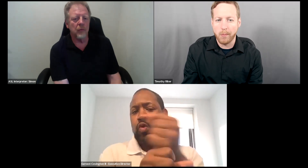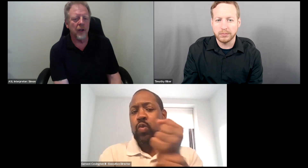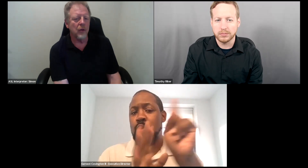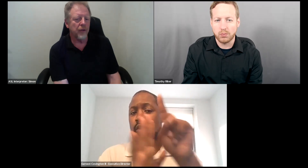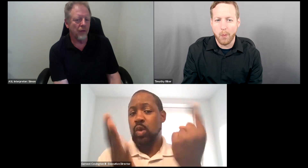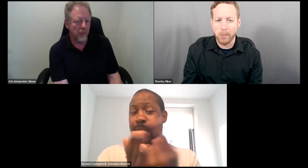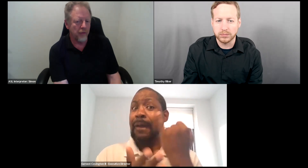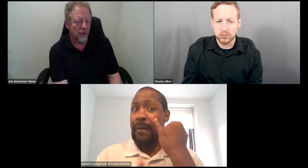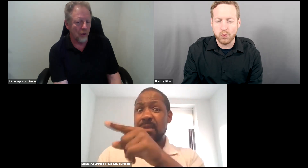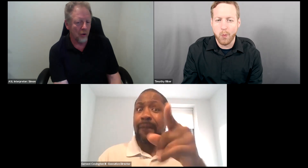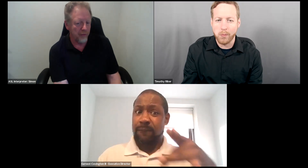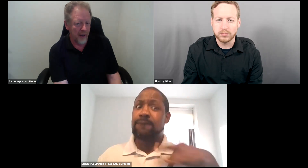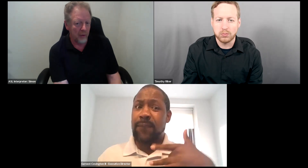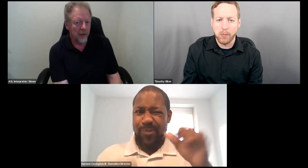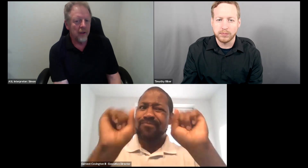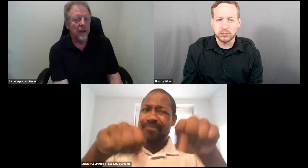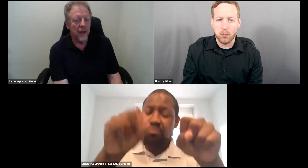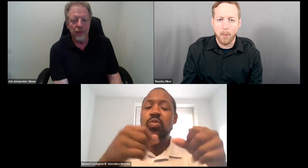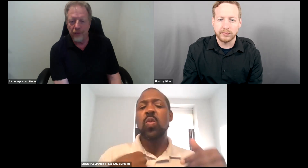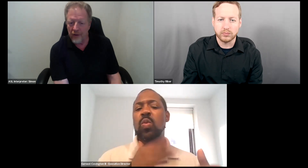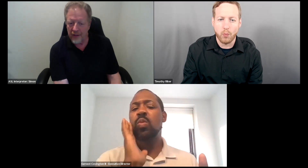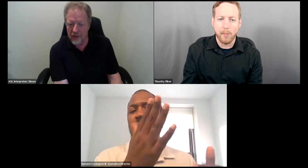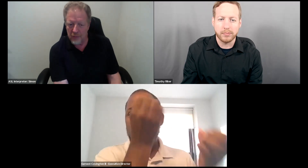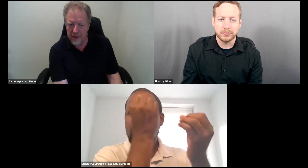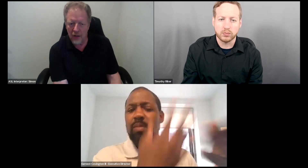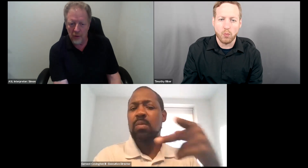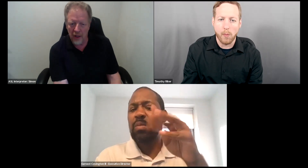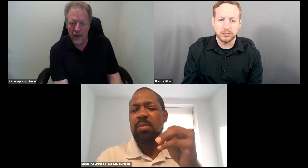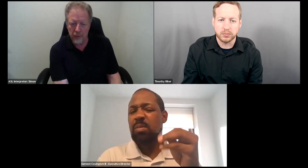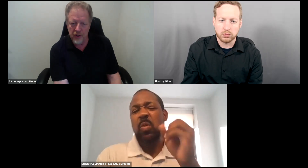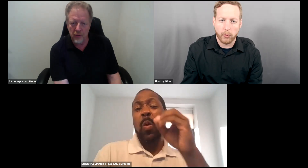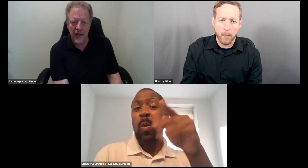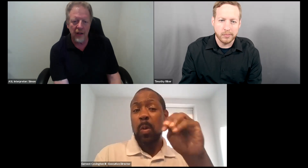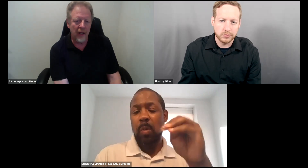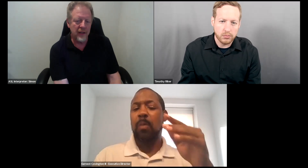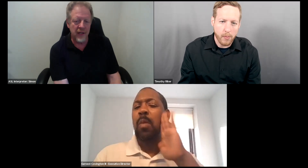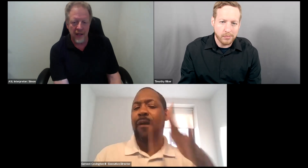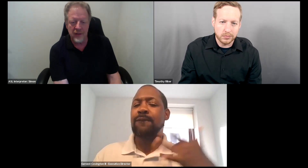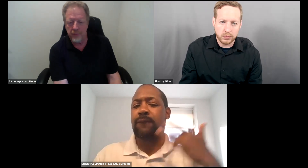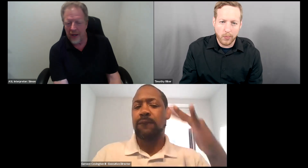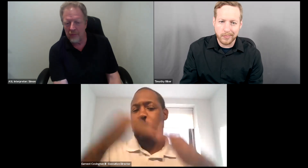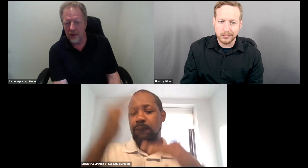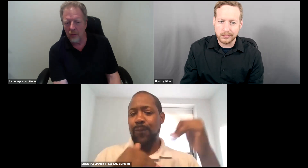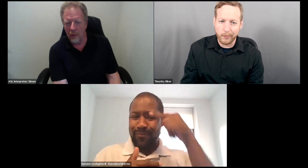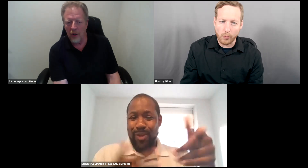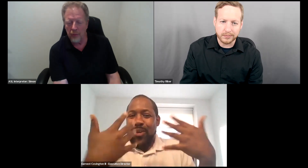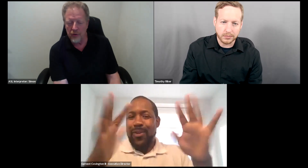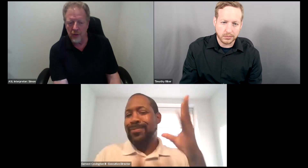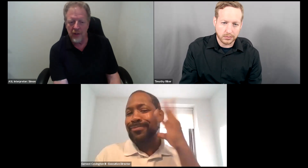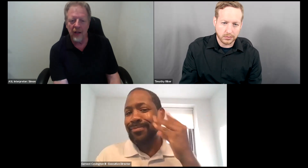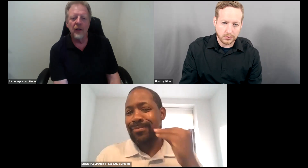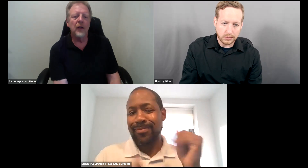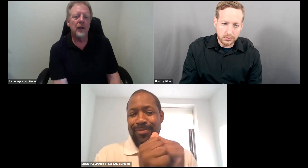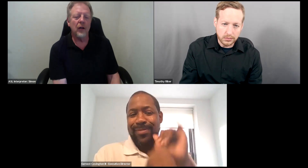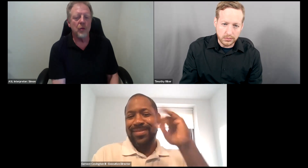know, we can do it for November during a coffee hour. If you feel that this can be done and we can get and proceed with that, I can say, yes, Pam, you know, we want to proceed